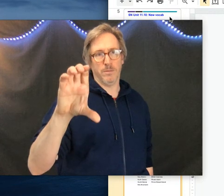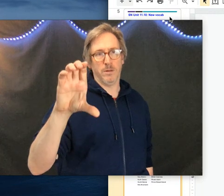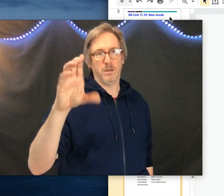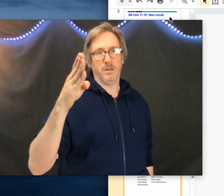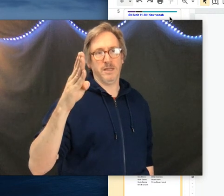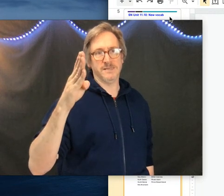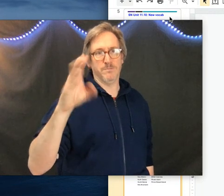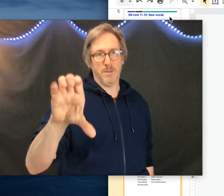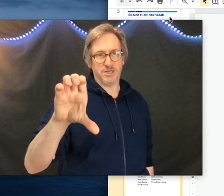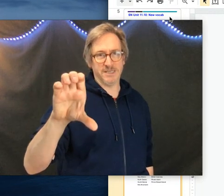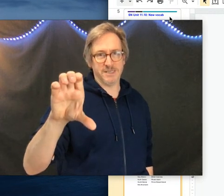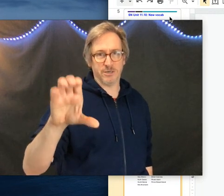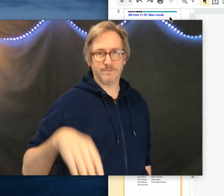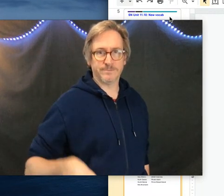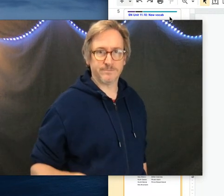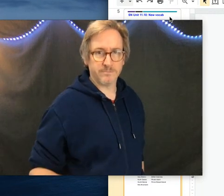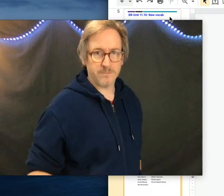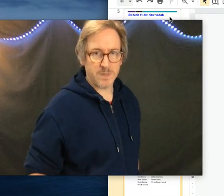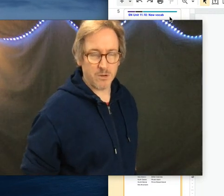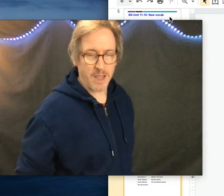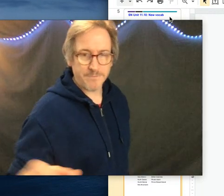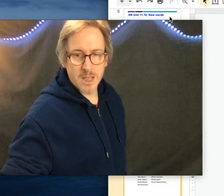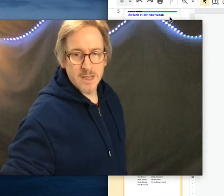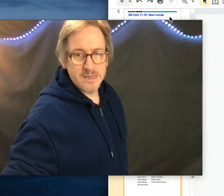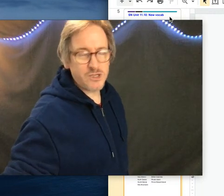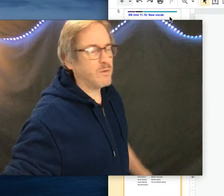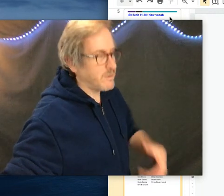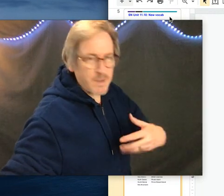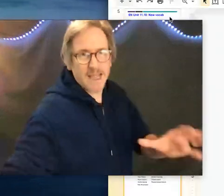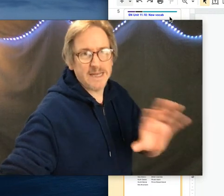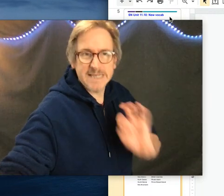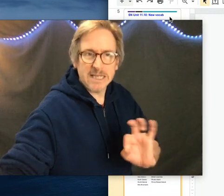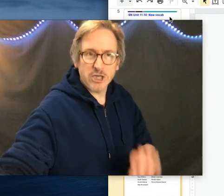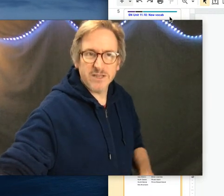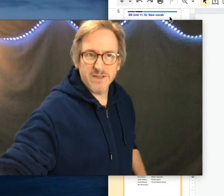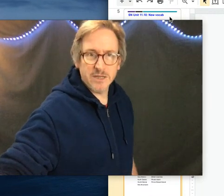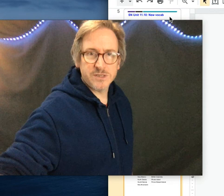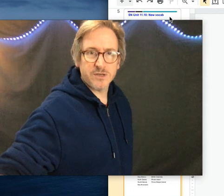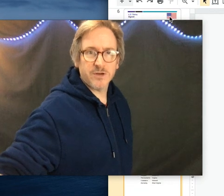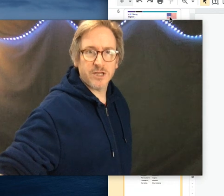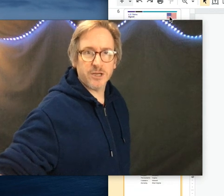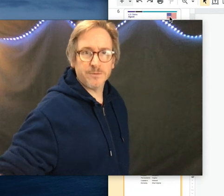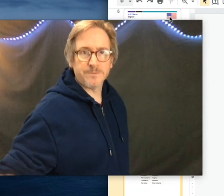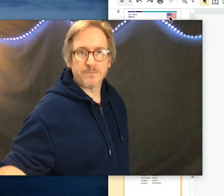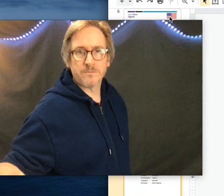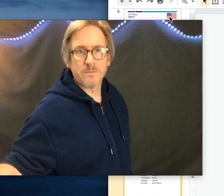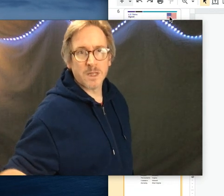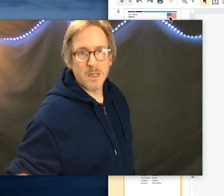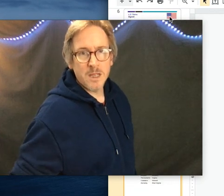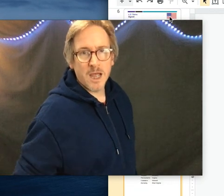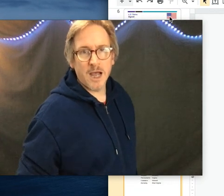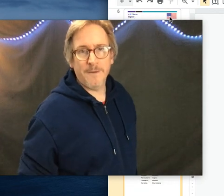boom, is much easier. Okay. So again, take a look at the videos. They're very clear.